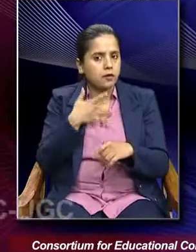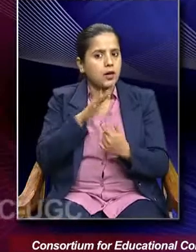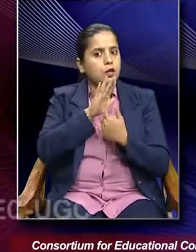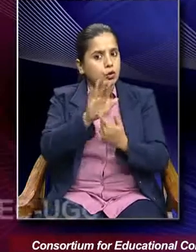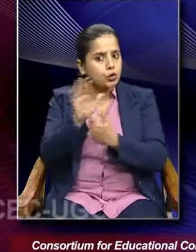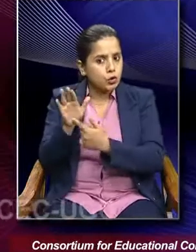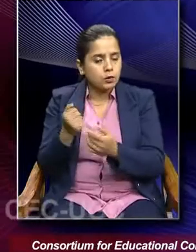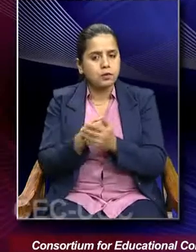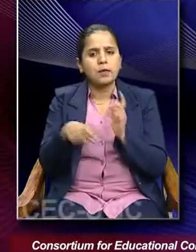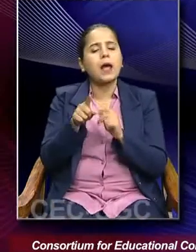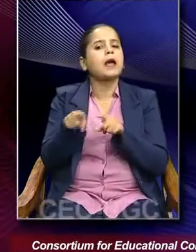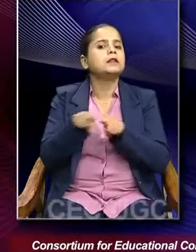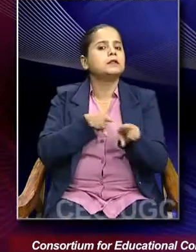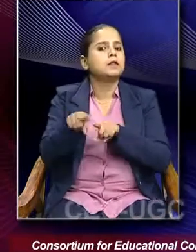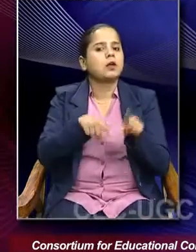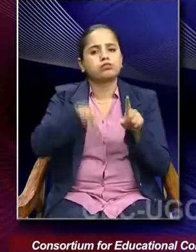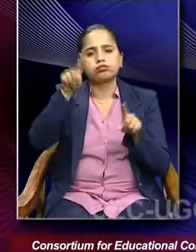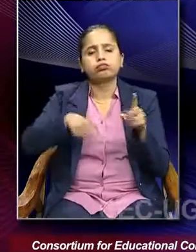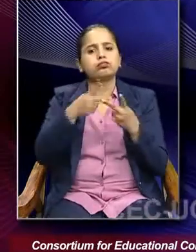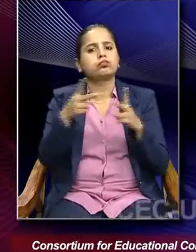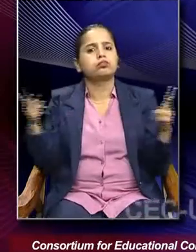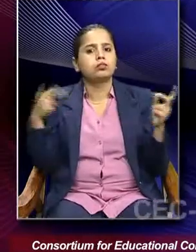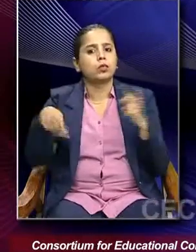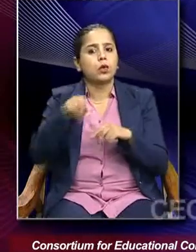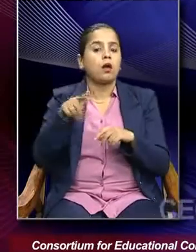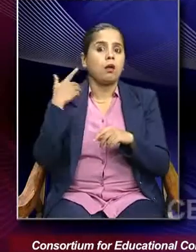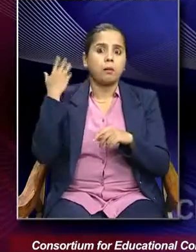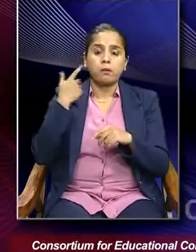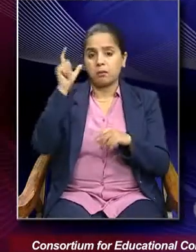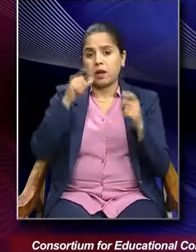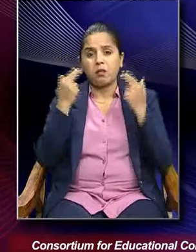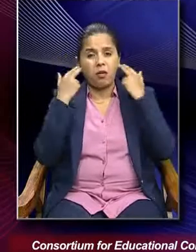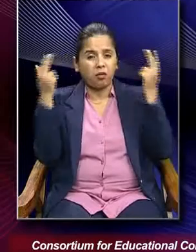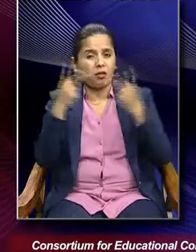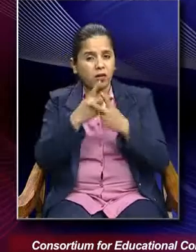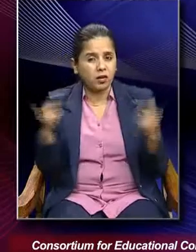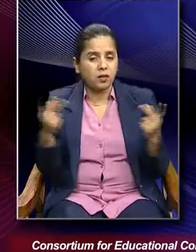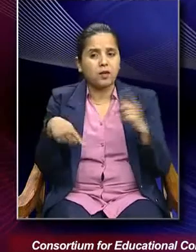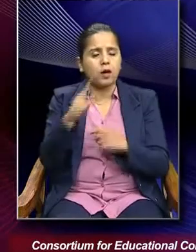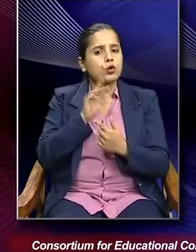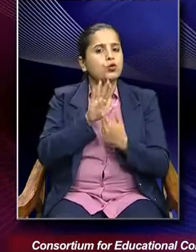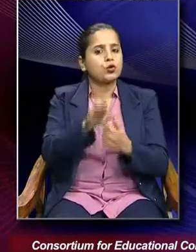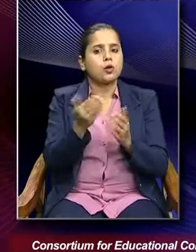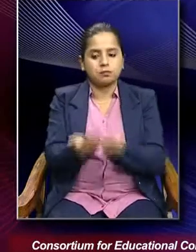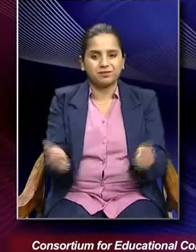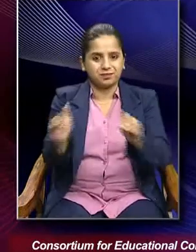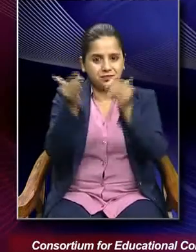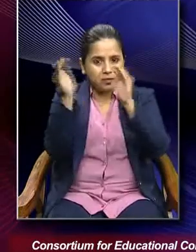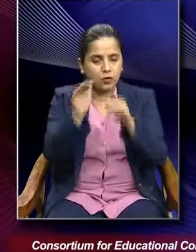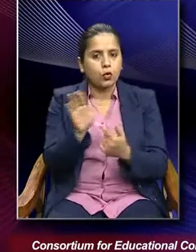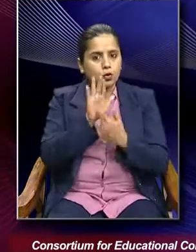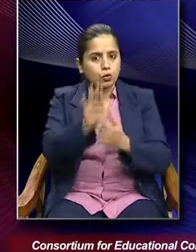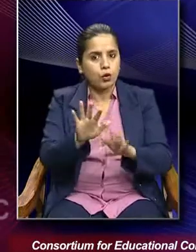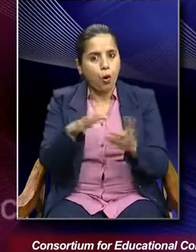with examples ranging from legendary figures depicted on pottery as well as